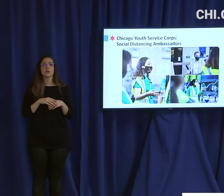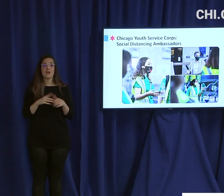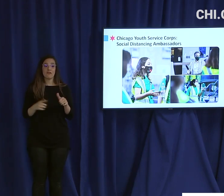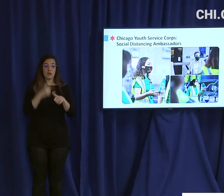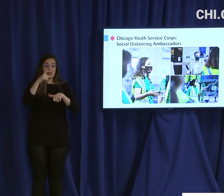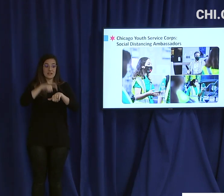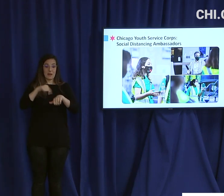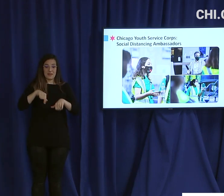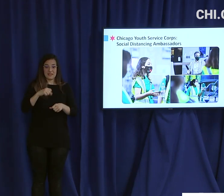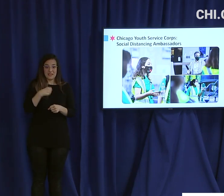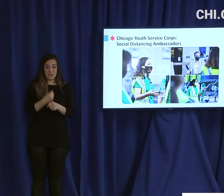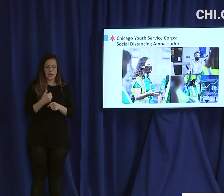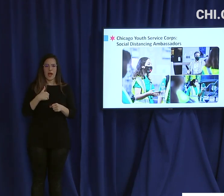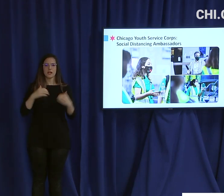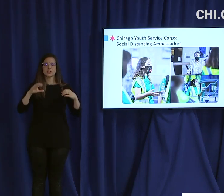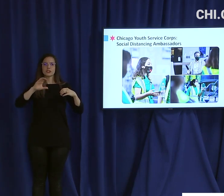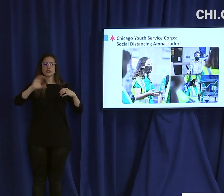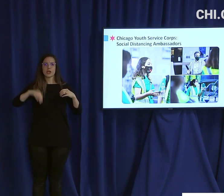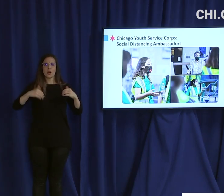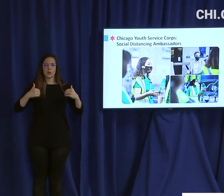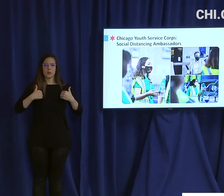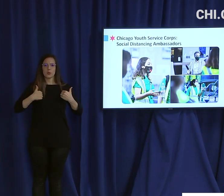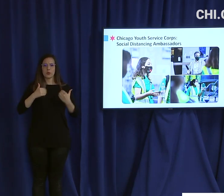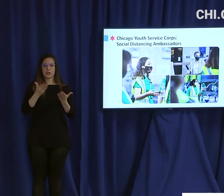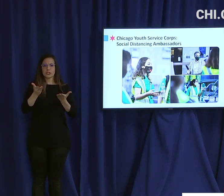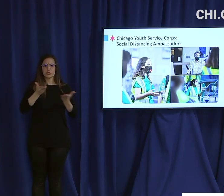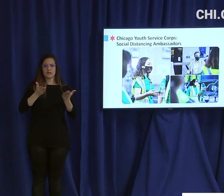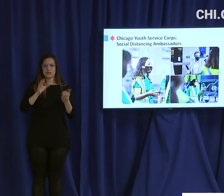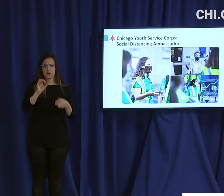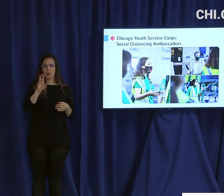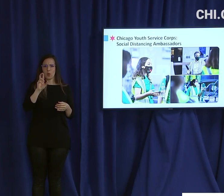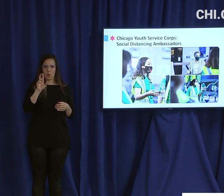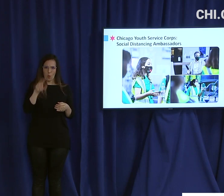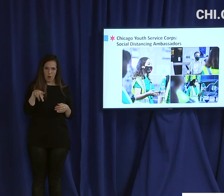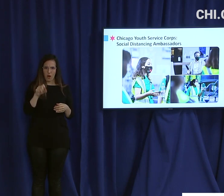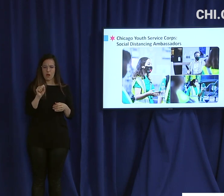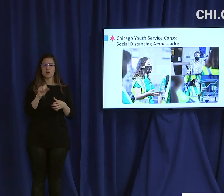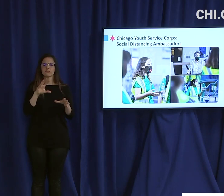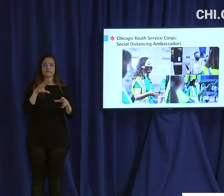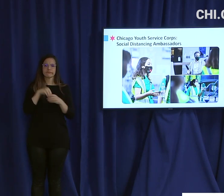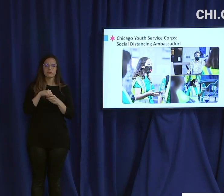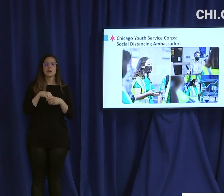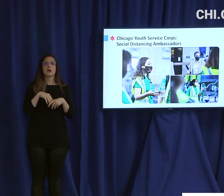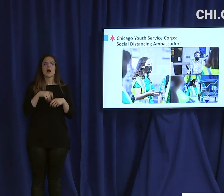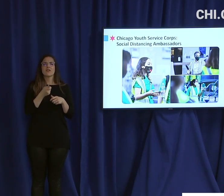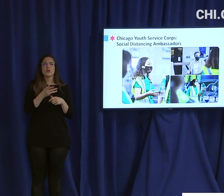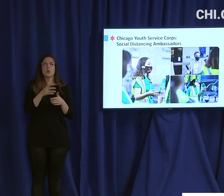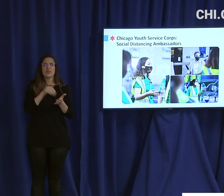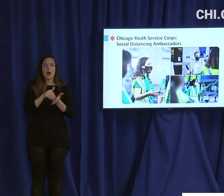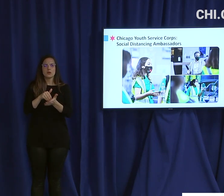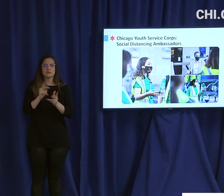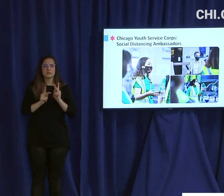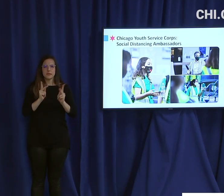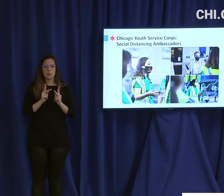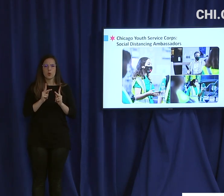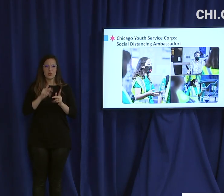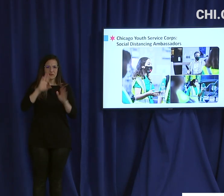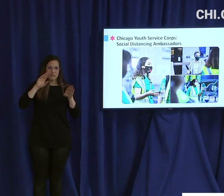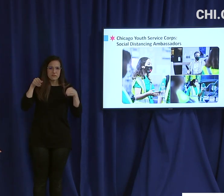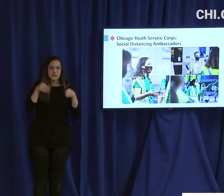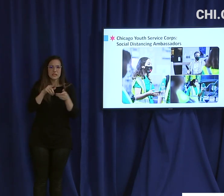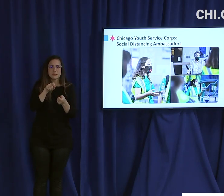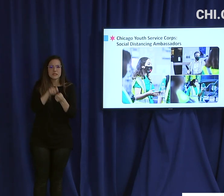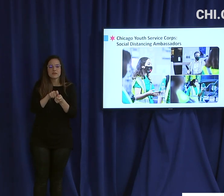Youth Service Corps, and a few thousand of these folks were focused specifically on COVID activities. These were some